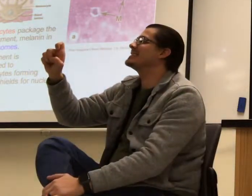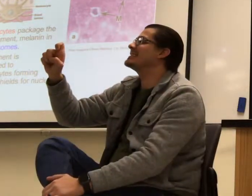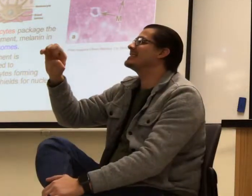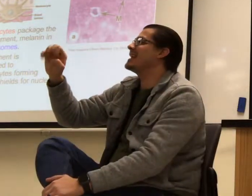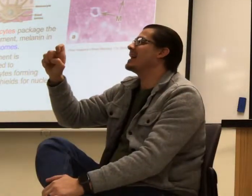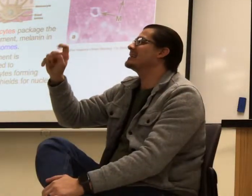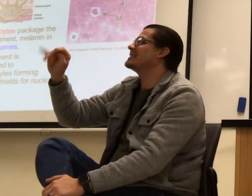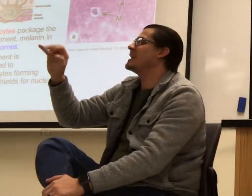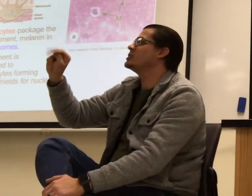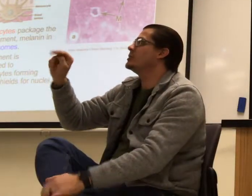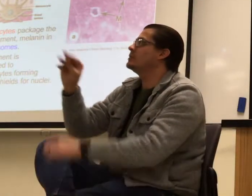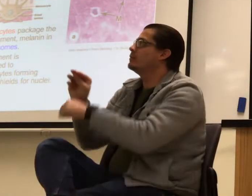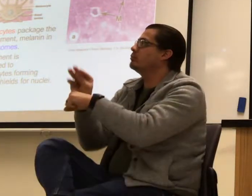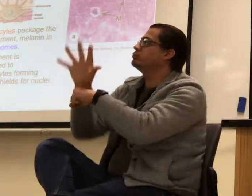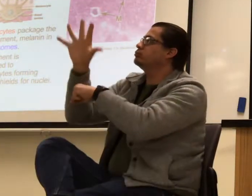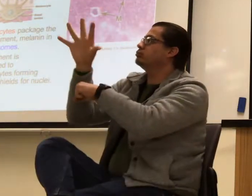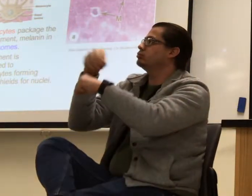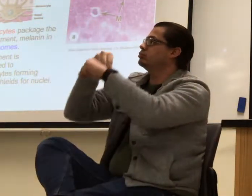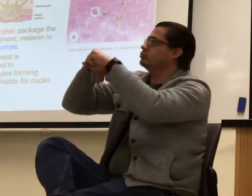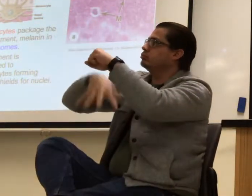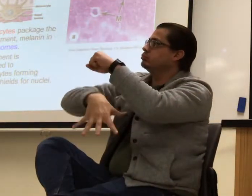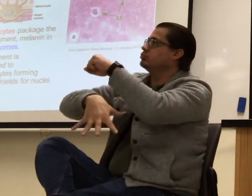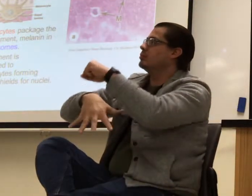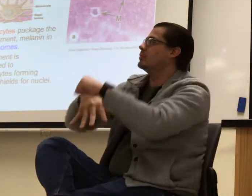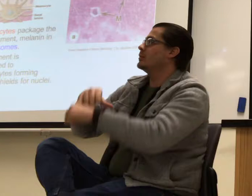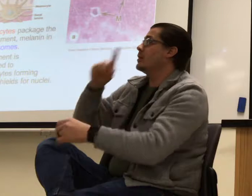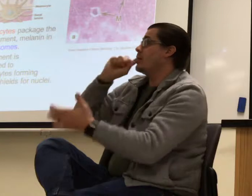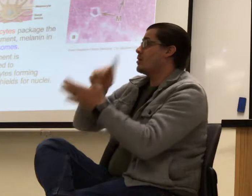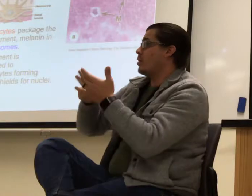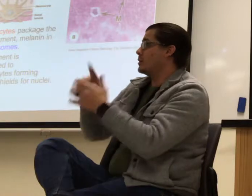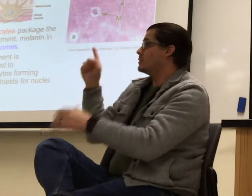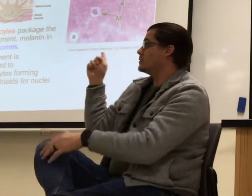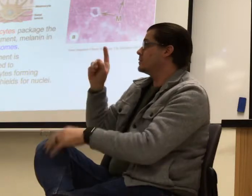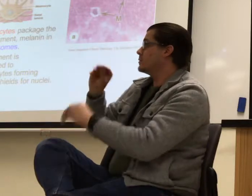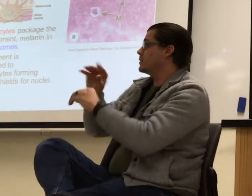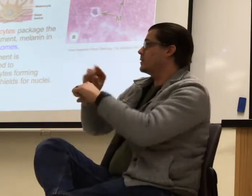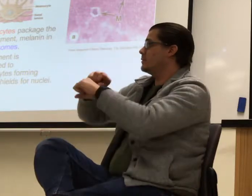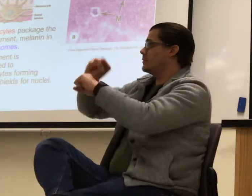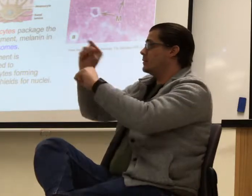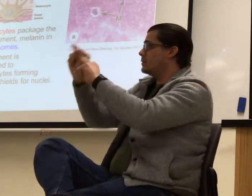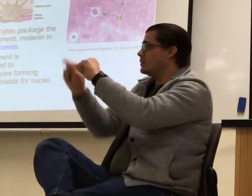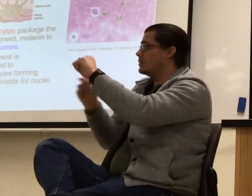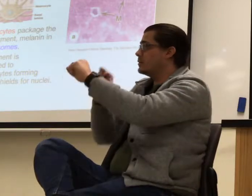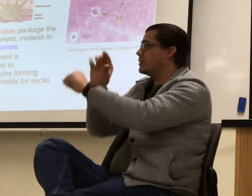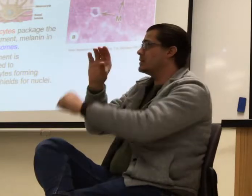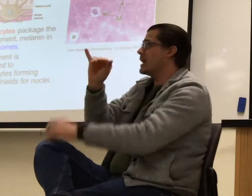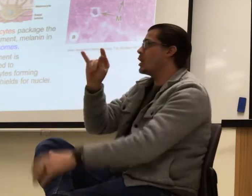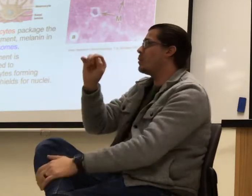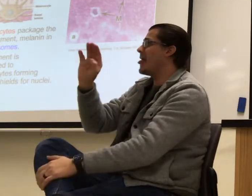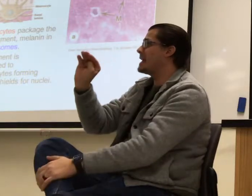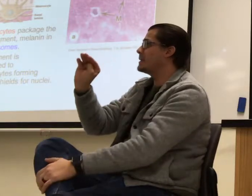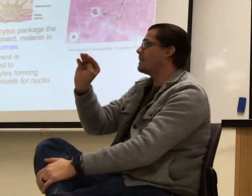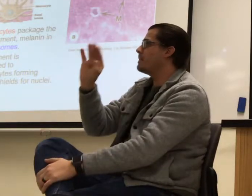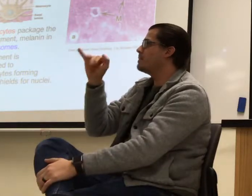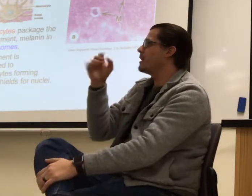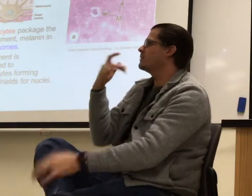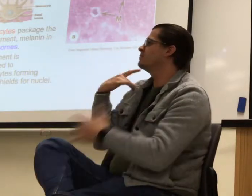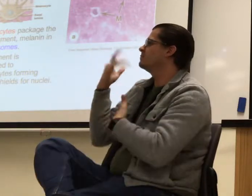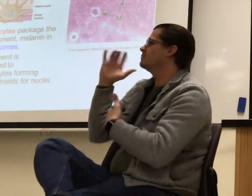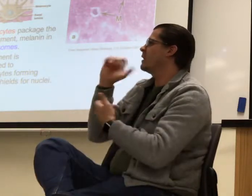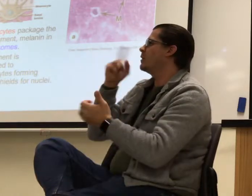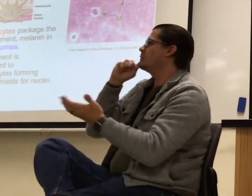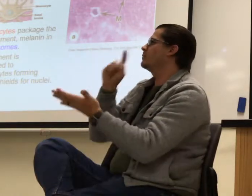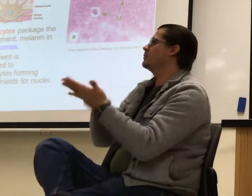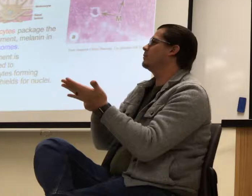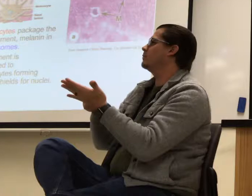And you should be able to identify that cell. Notice how it has a clear rim of cytoplasm around it. And that's usually how you spot